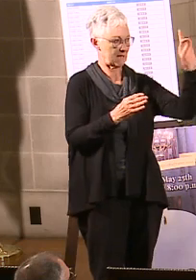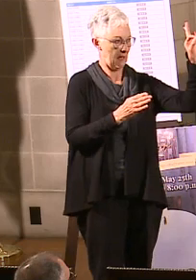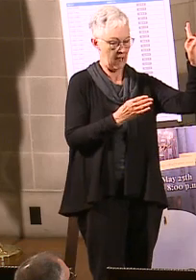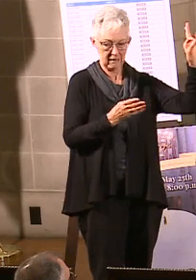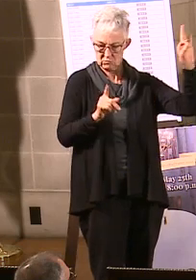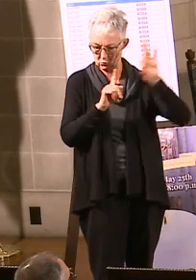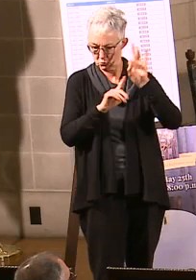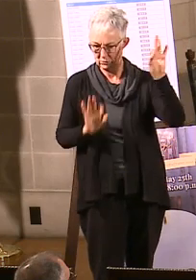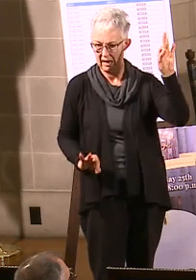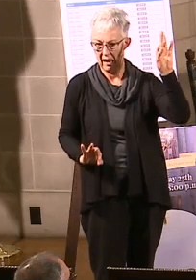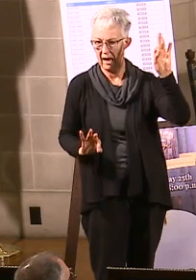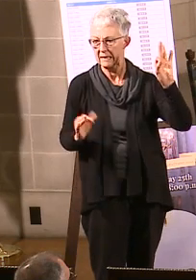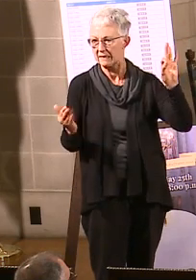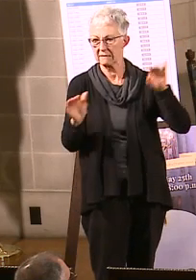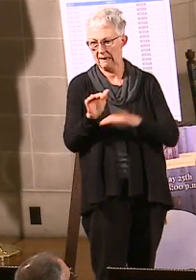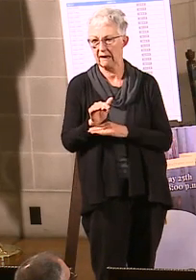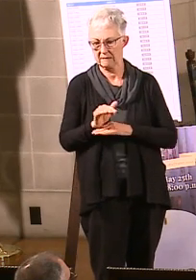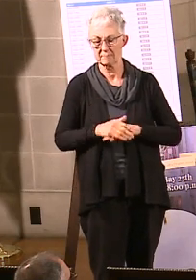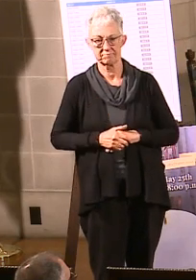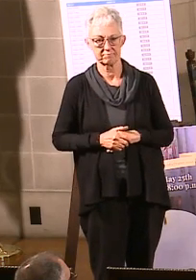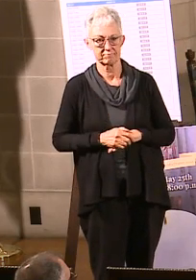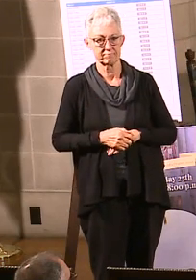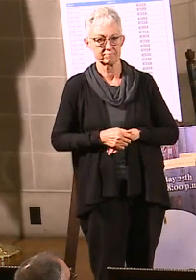is today is May 8th.